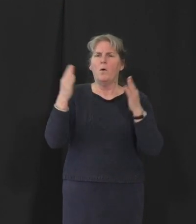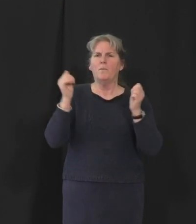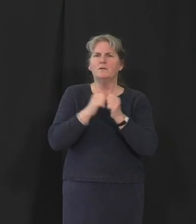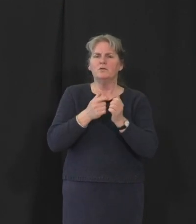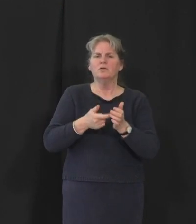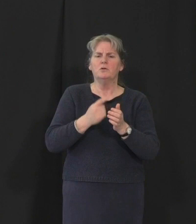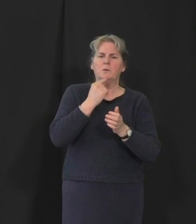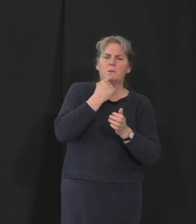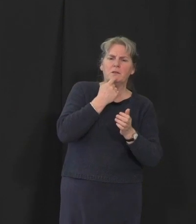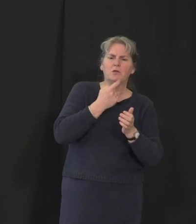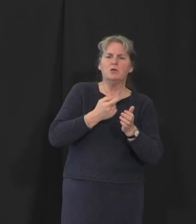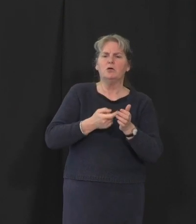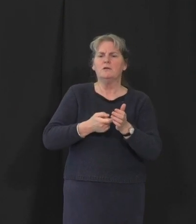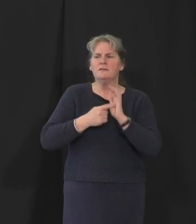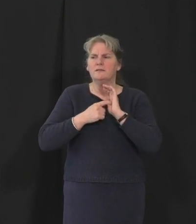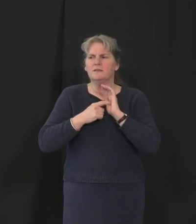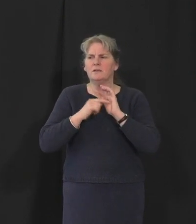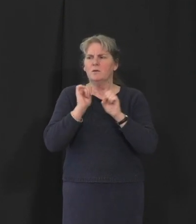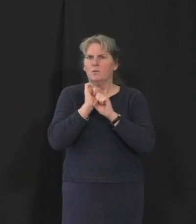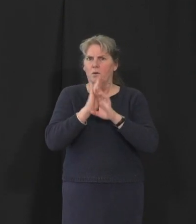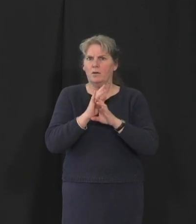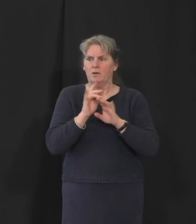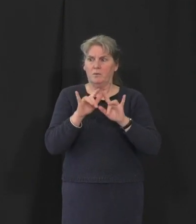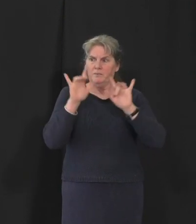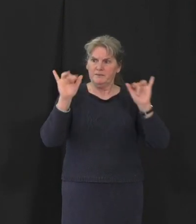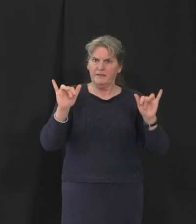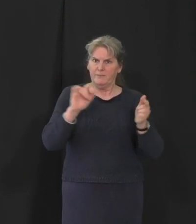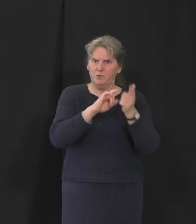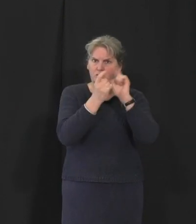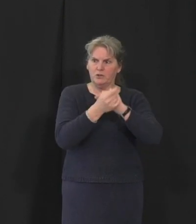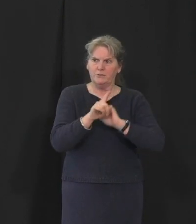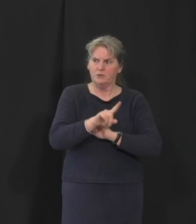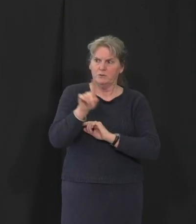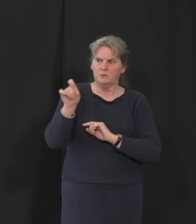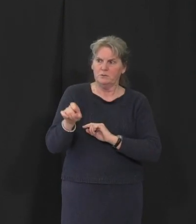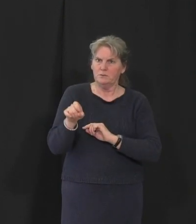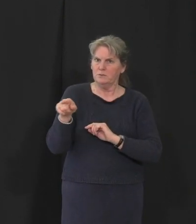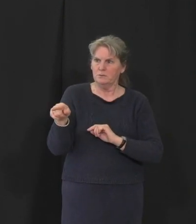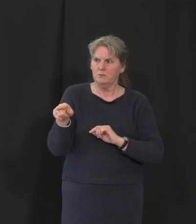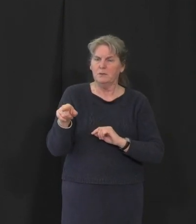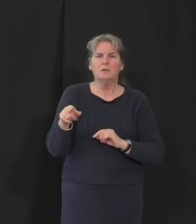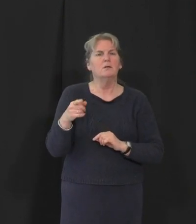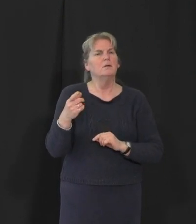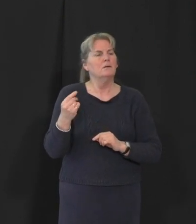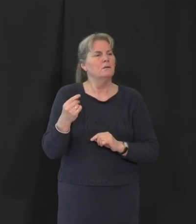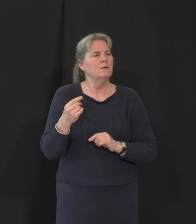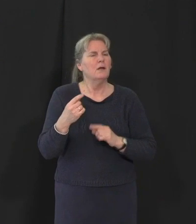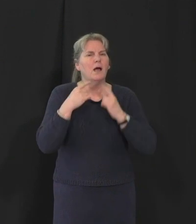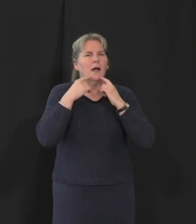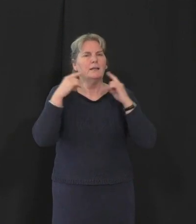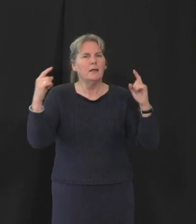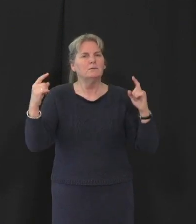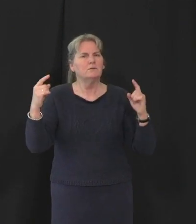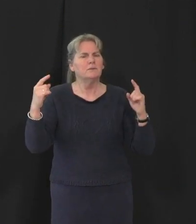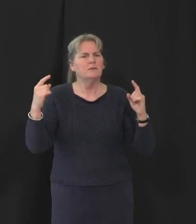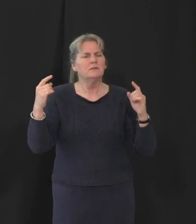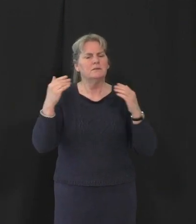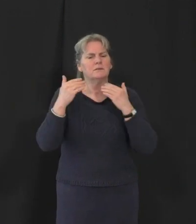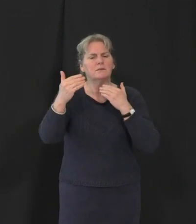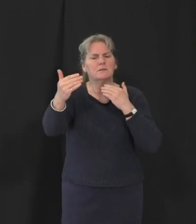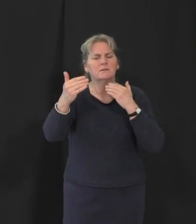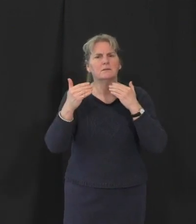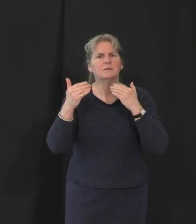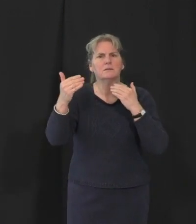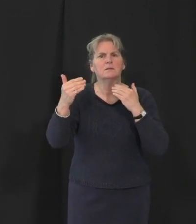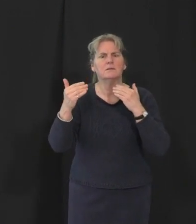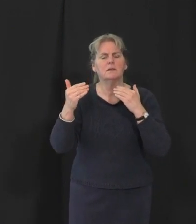essential workers' children. Is this always going to be the plan? So all announcements, again, to say